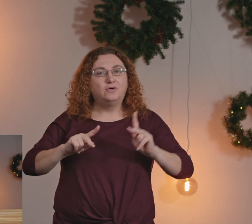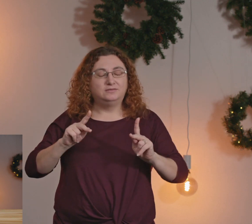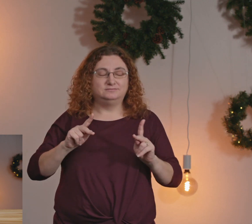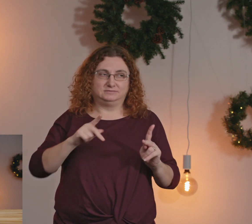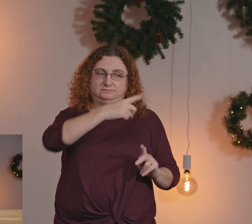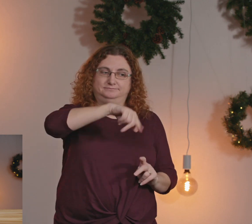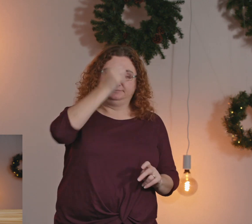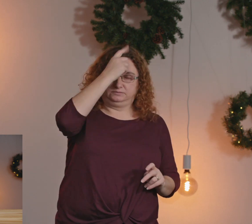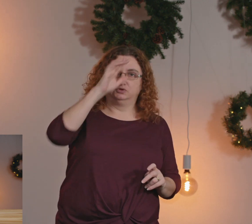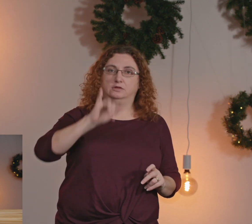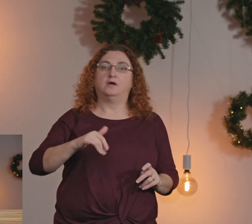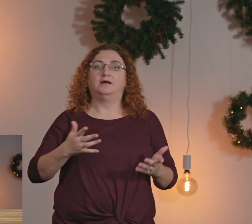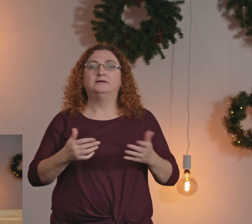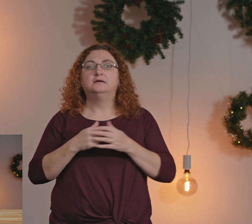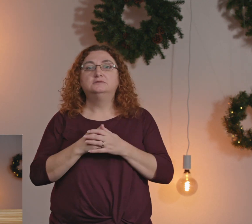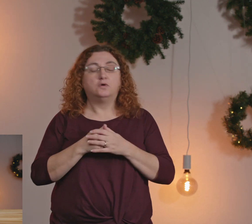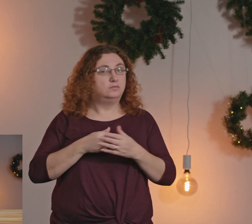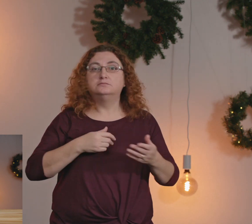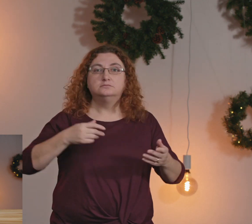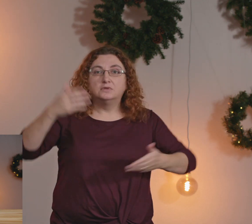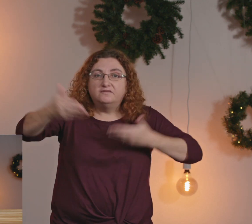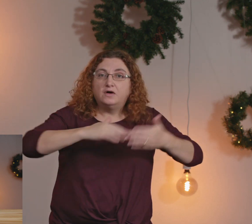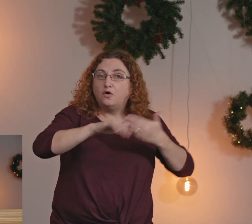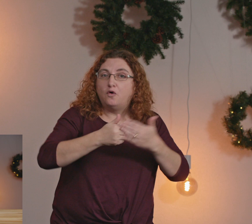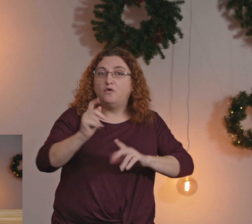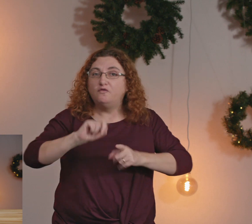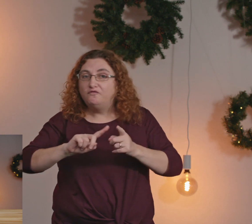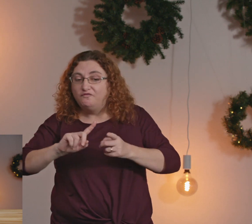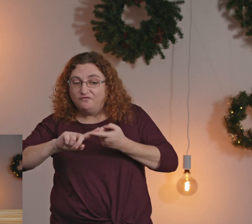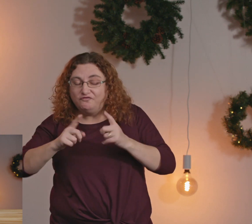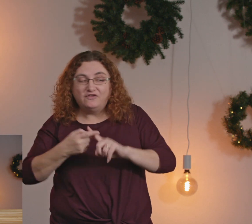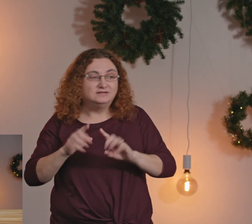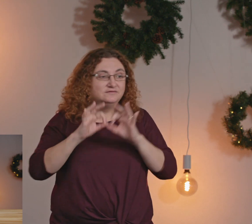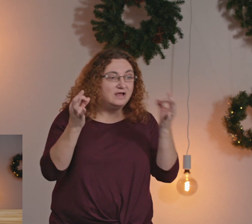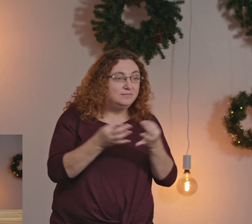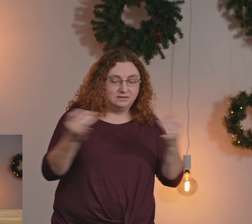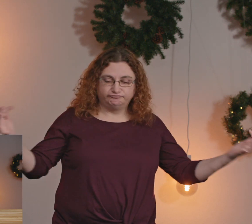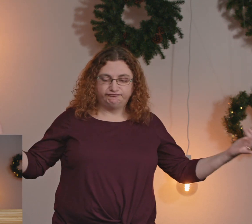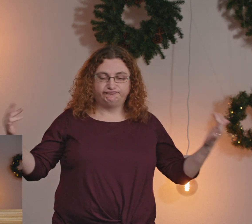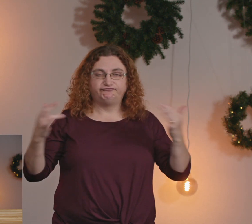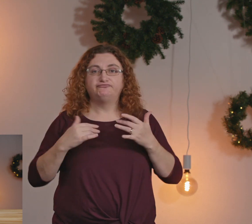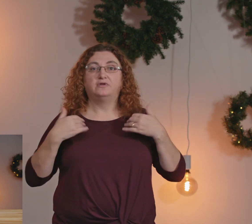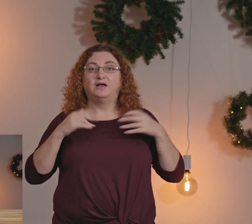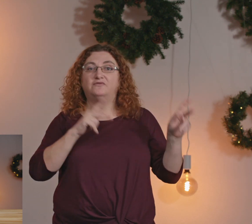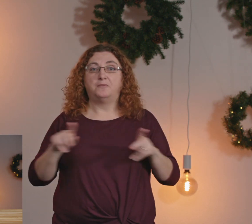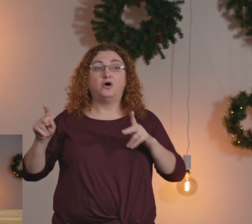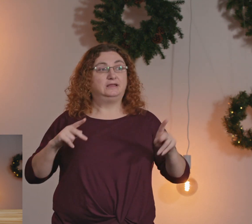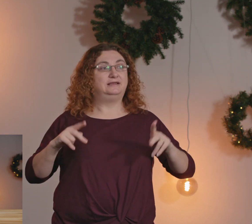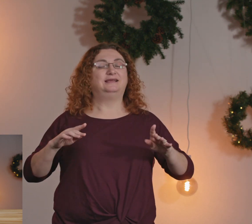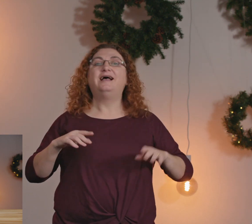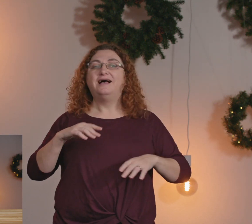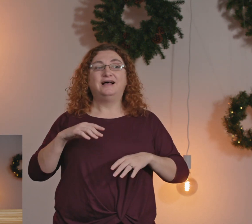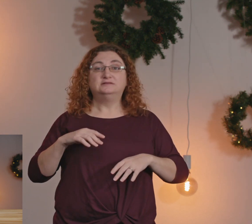that. And so you invite all your friends over, and they're going to have a party. And in some Jewish circles, that was the day that